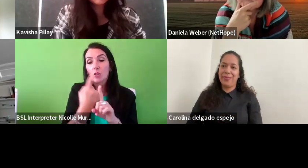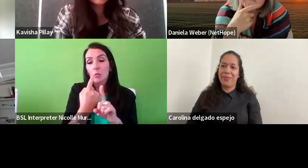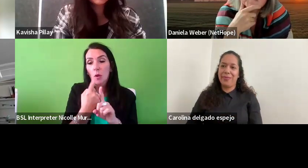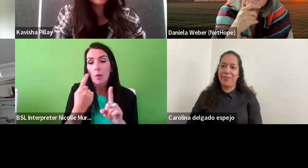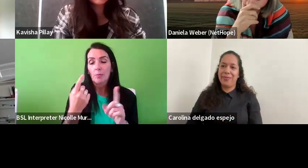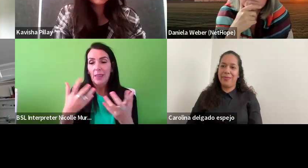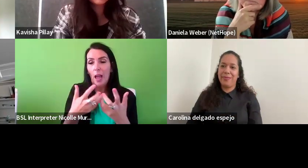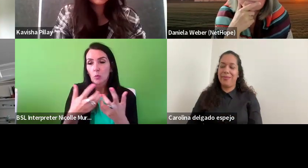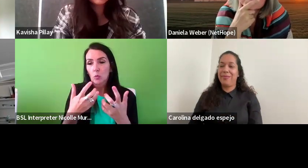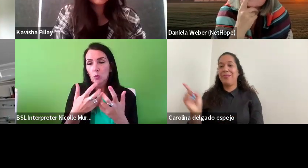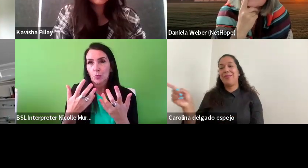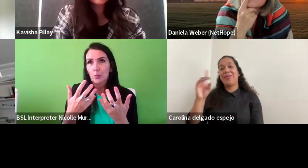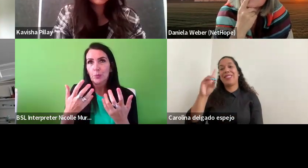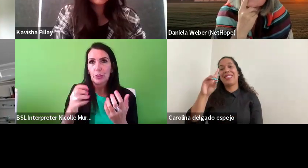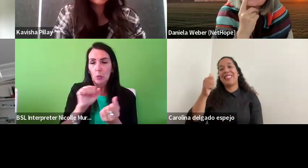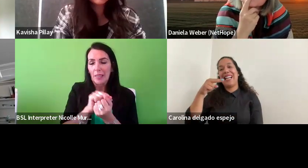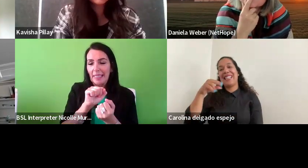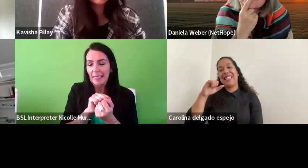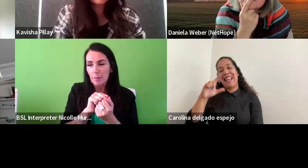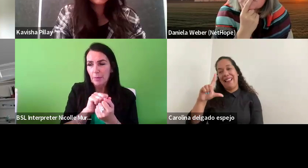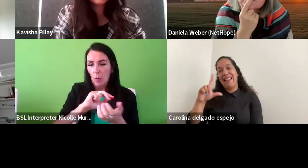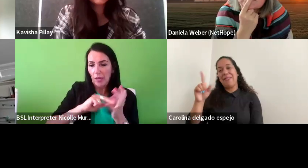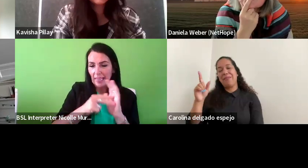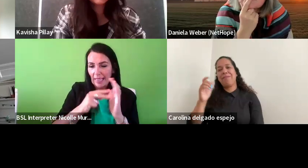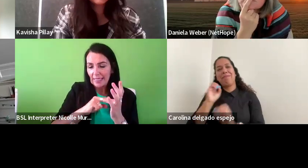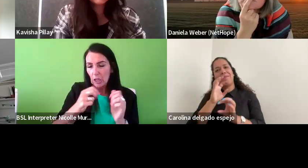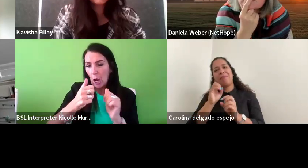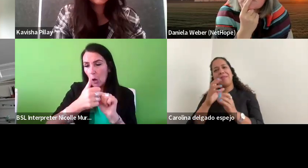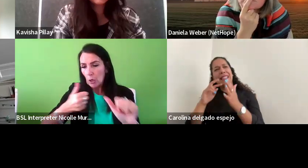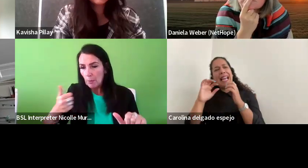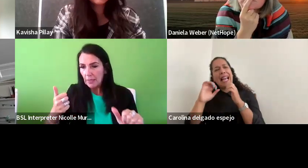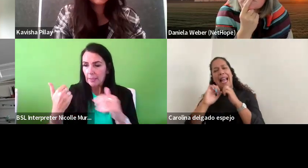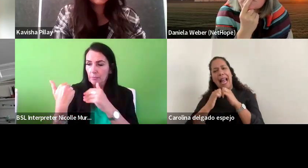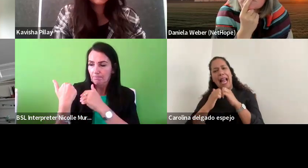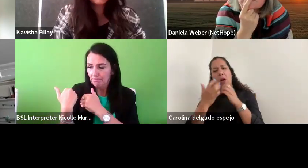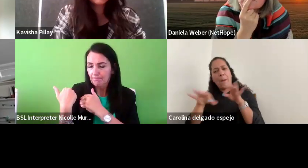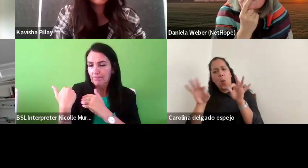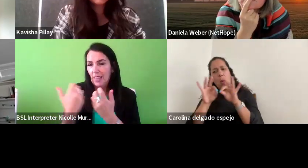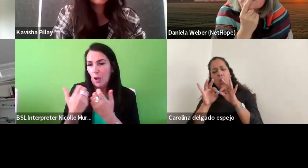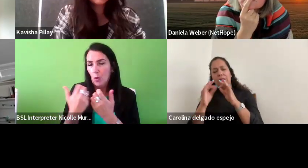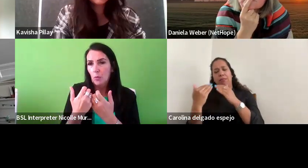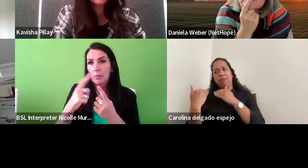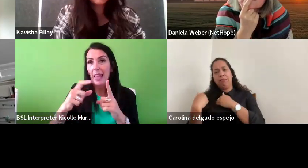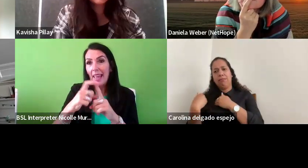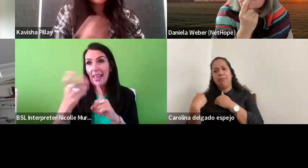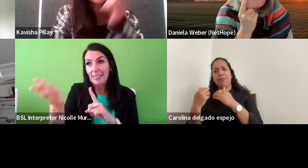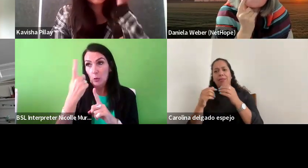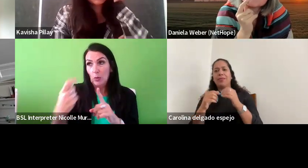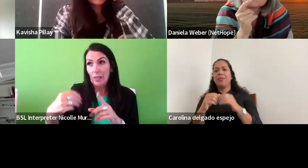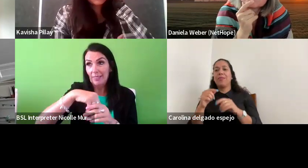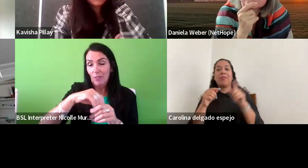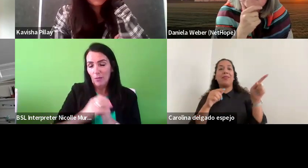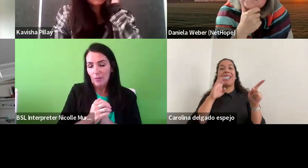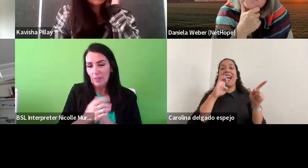do we keep organizations or companies accountable? So Ed, maybe you can come in here. I would like